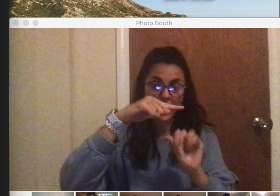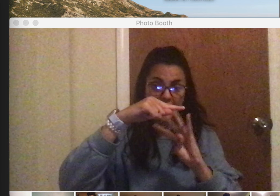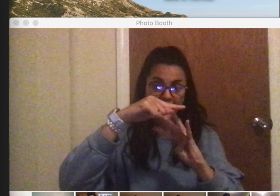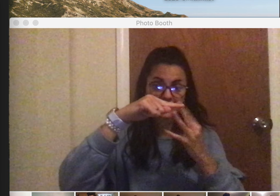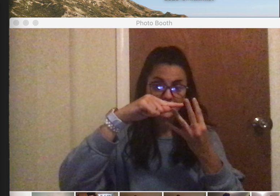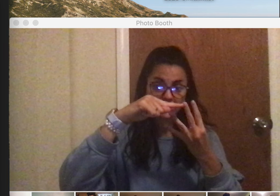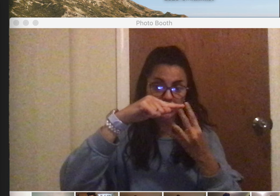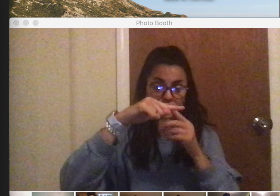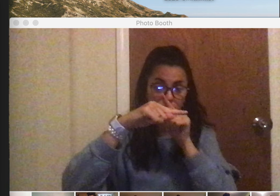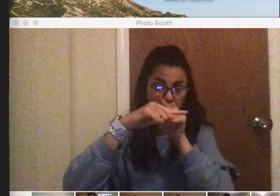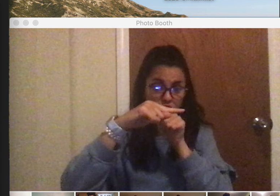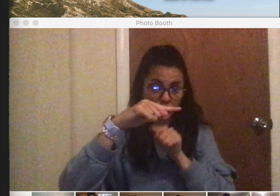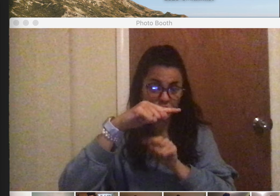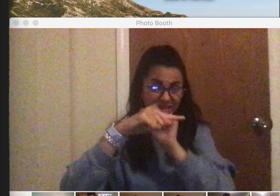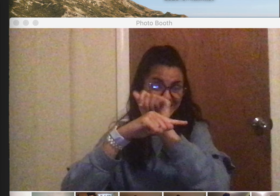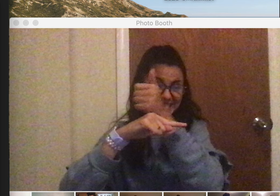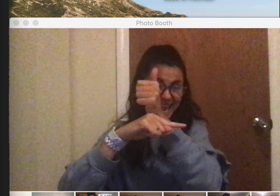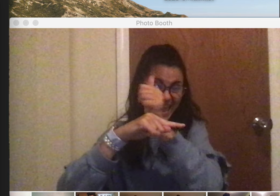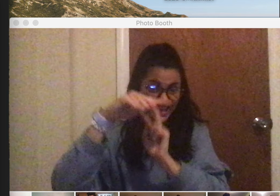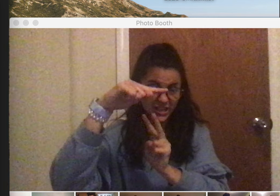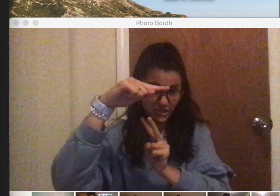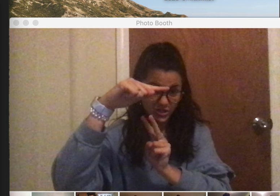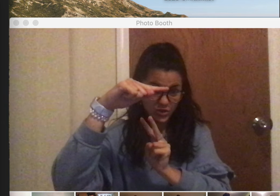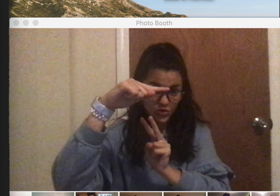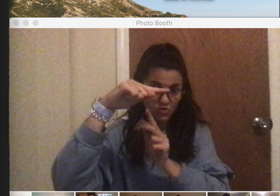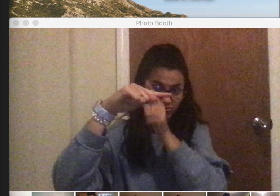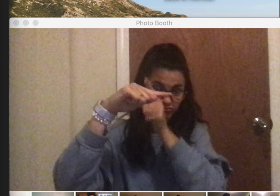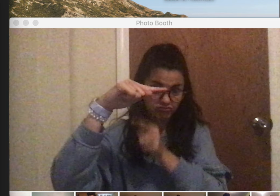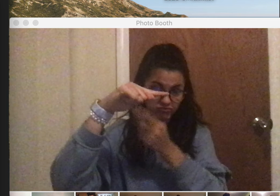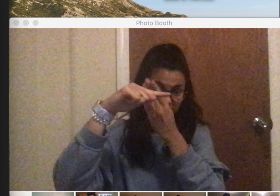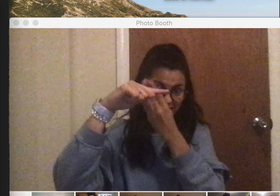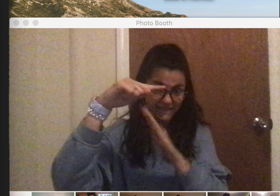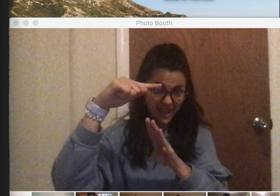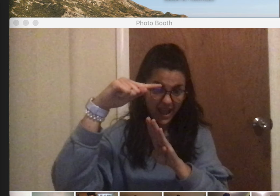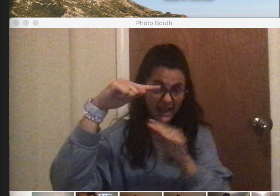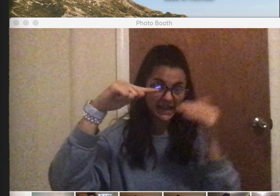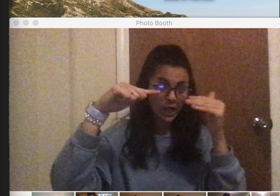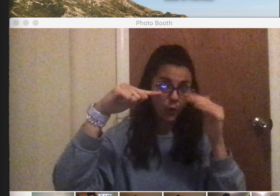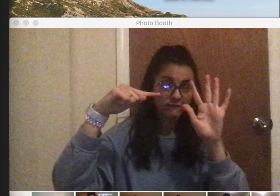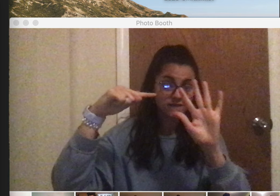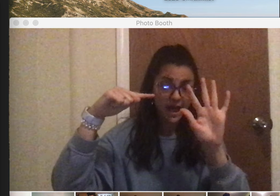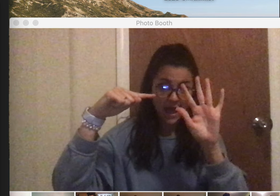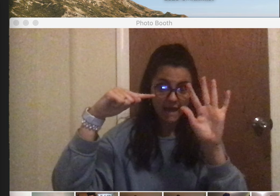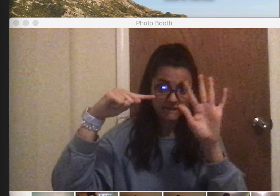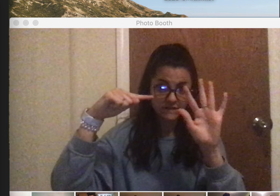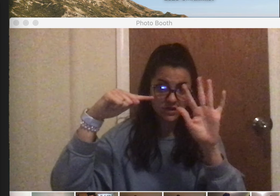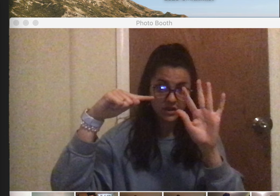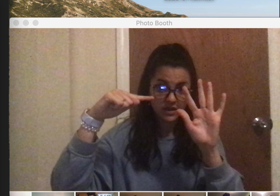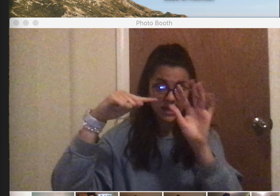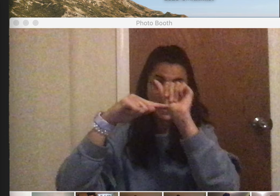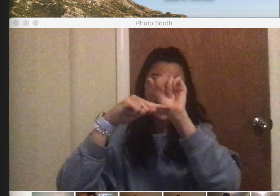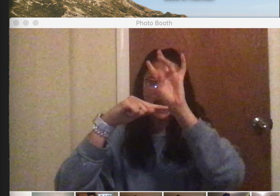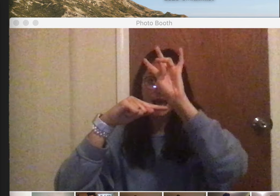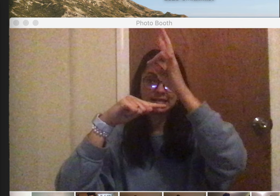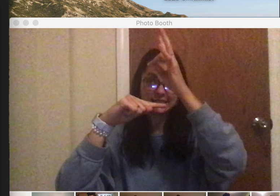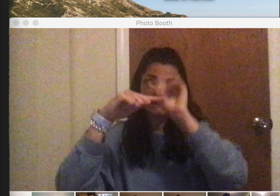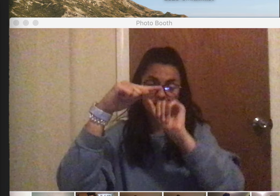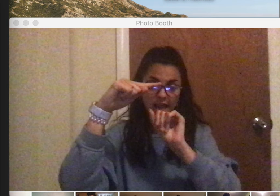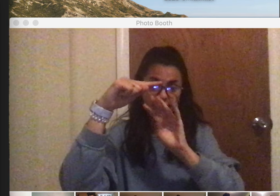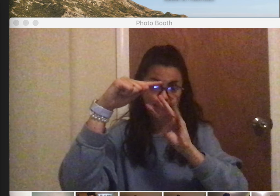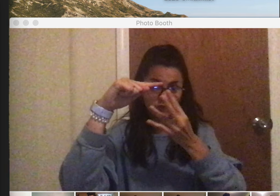2. So we're dividing out 10 by 2 to get 5. And then we're subtracting the exponents, so 7